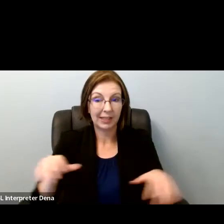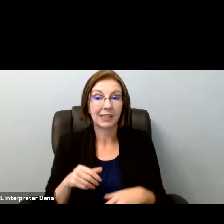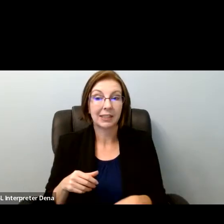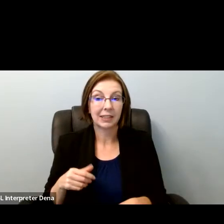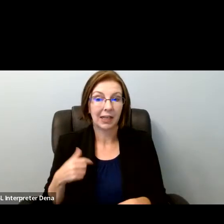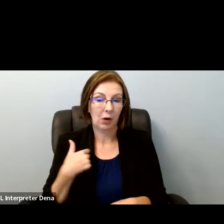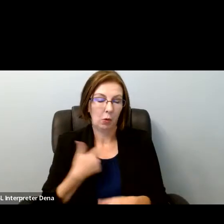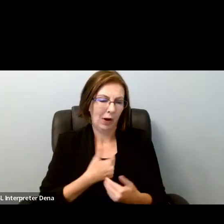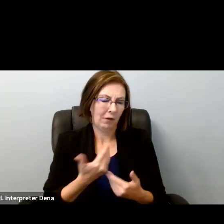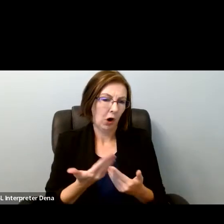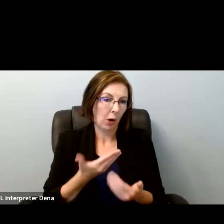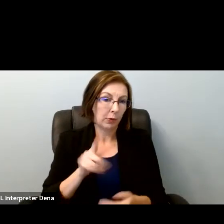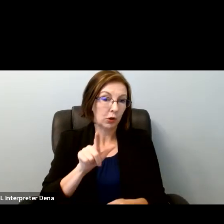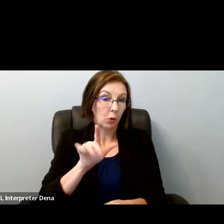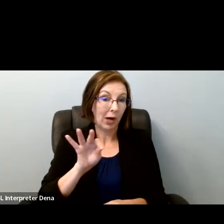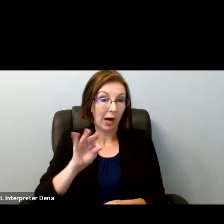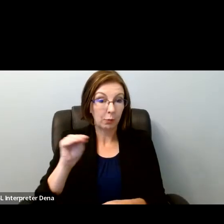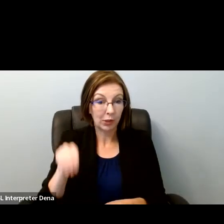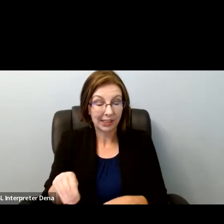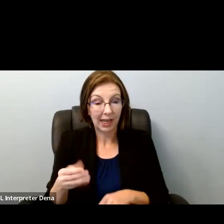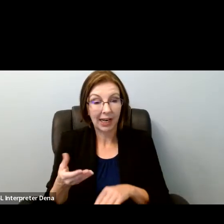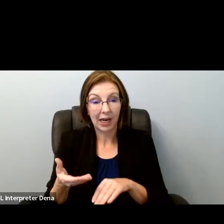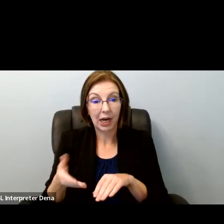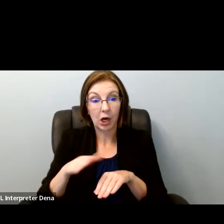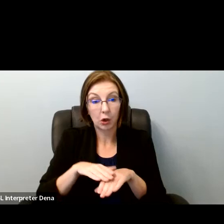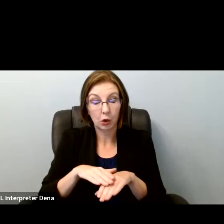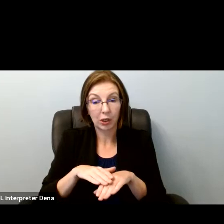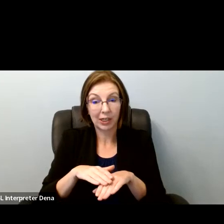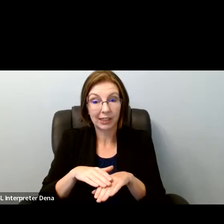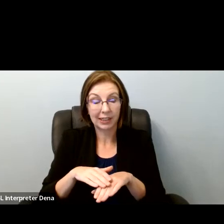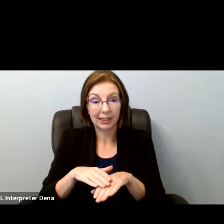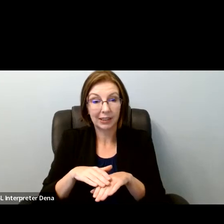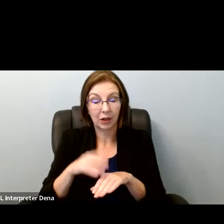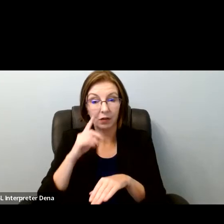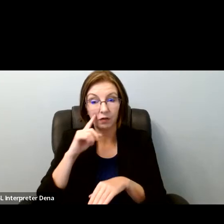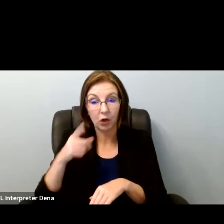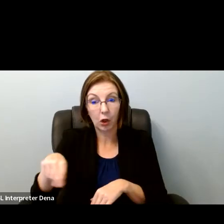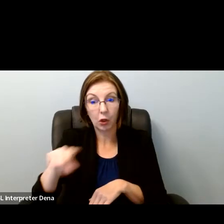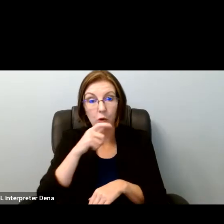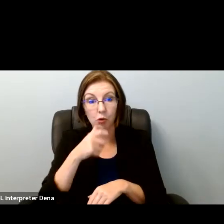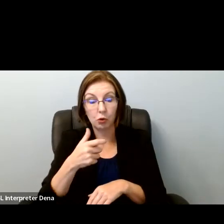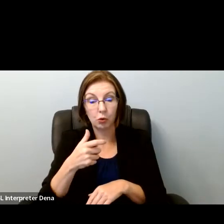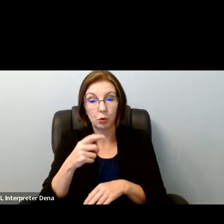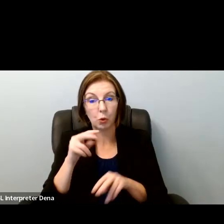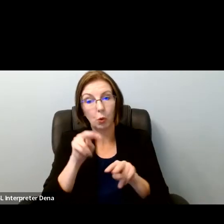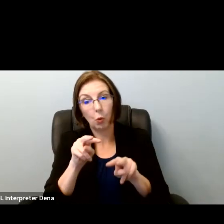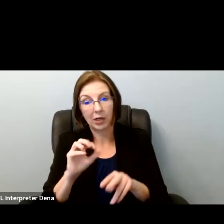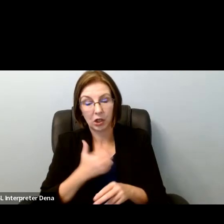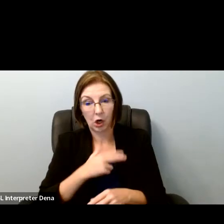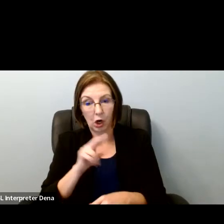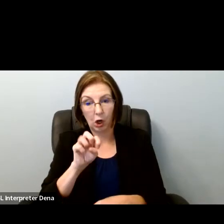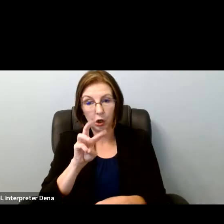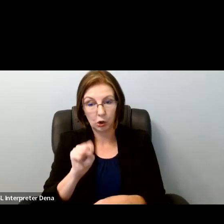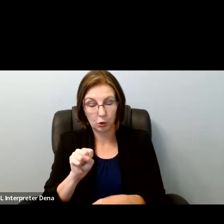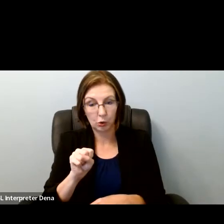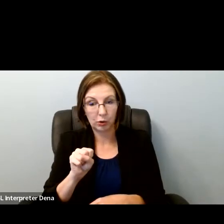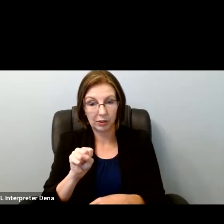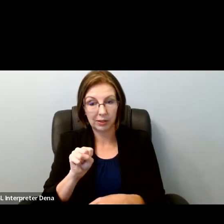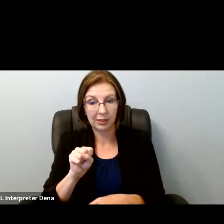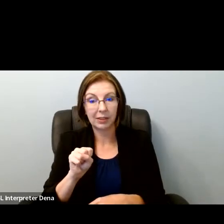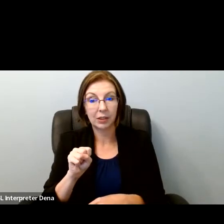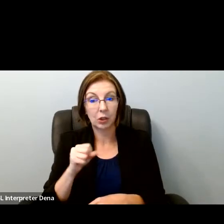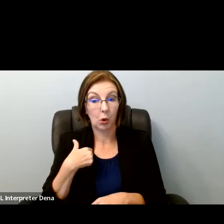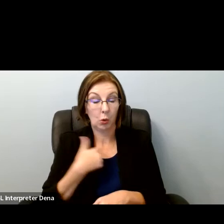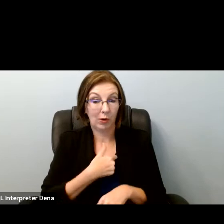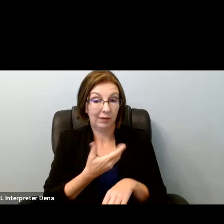close to 29% increase in subscribers for our various news channels. We have increased